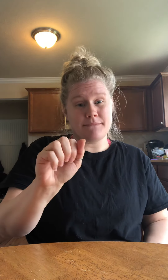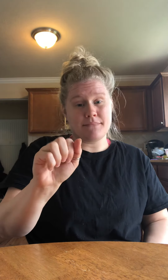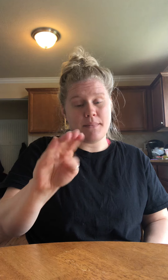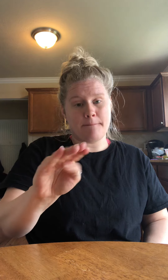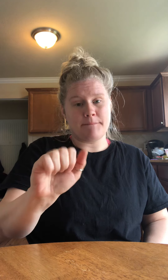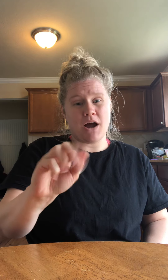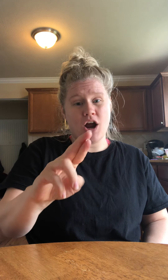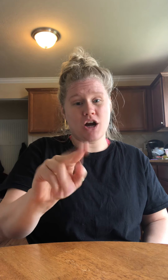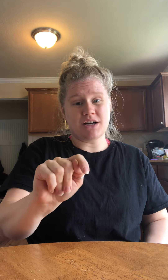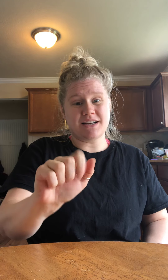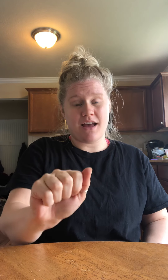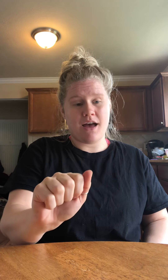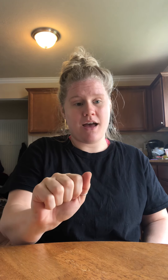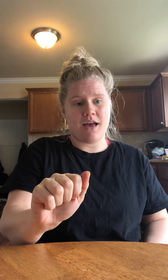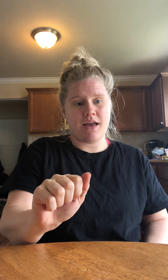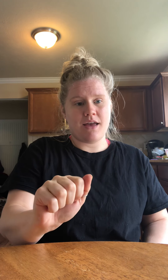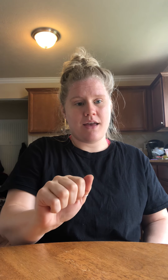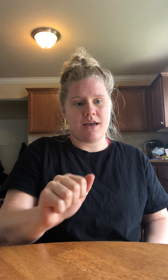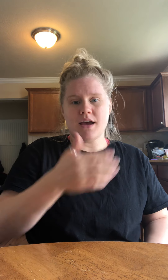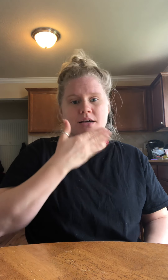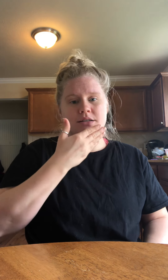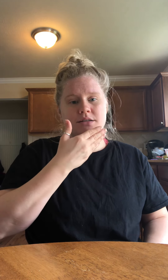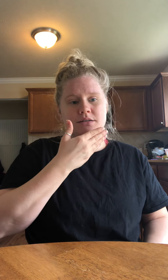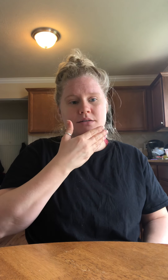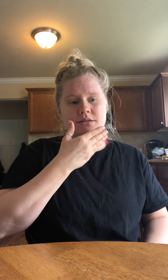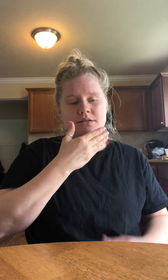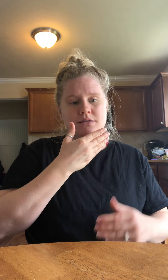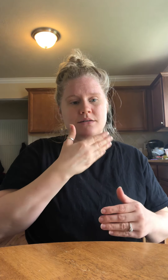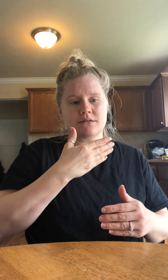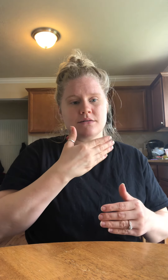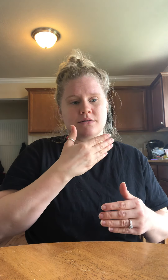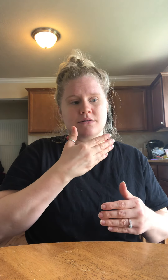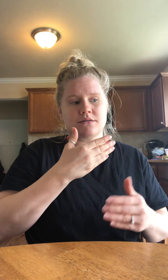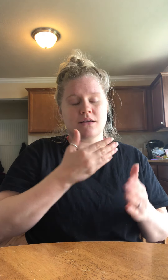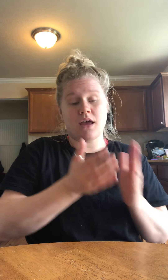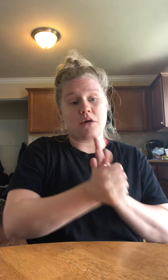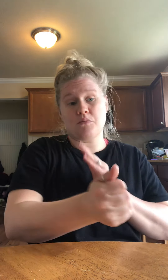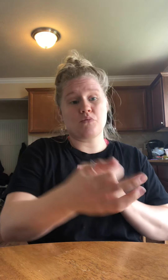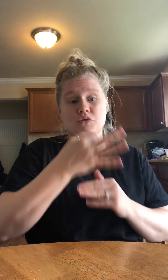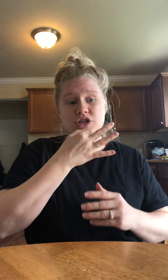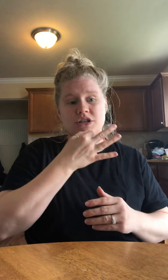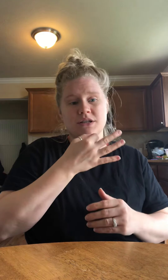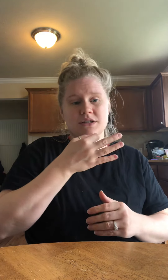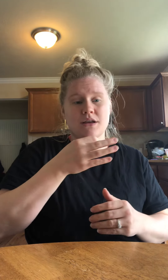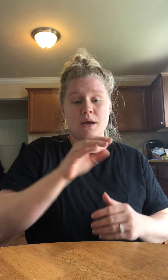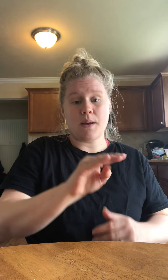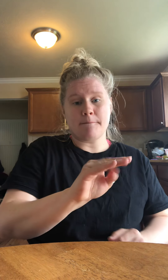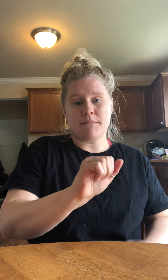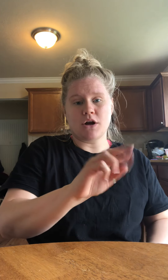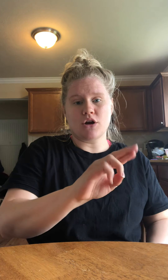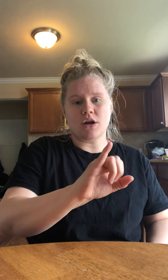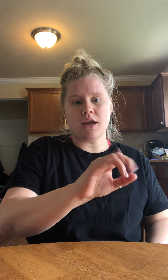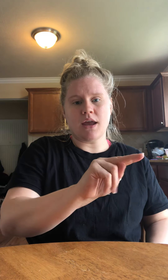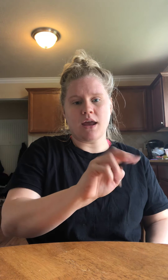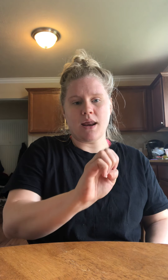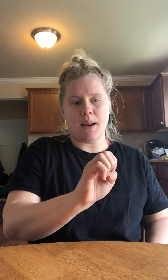prodigious marine biologist, and she studies 30 different types of fish.